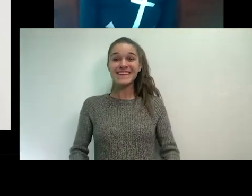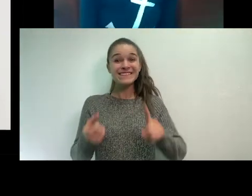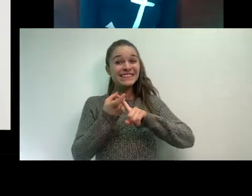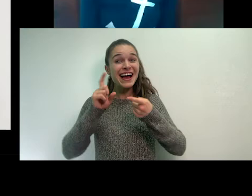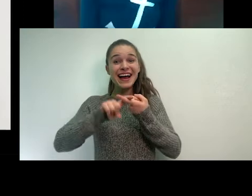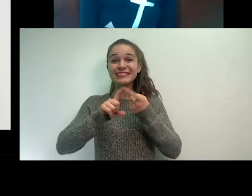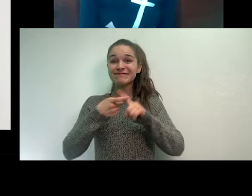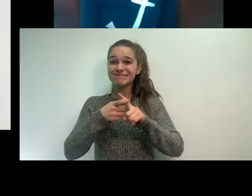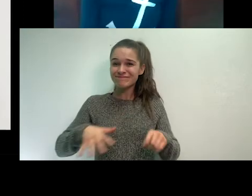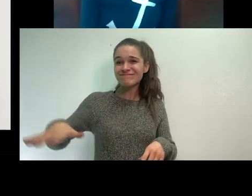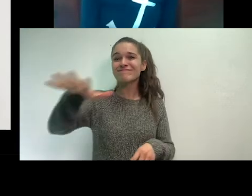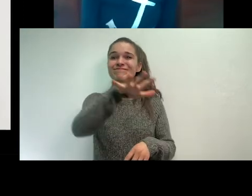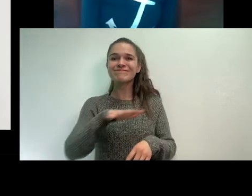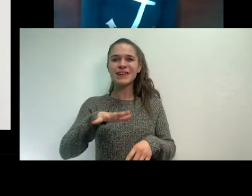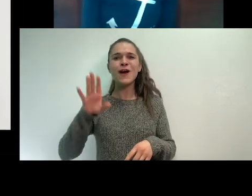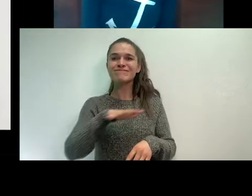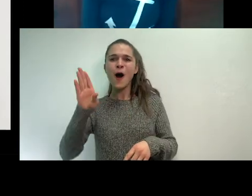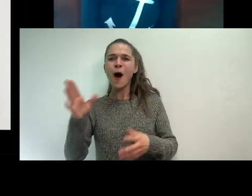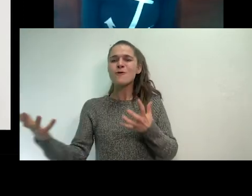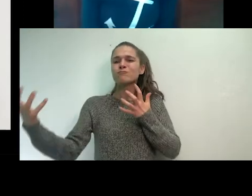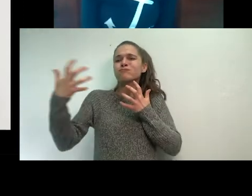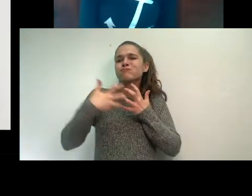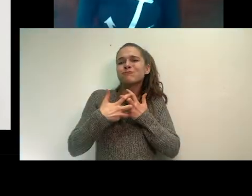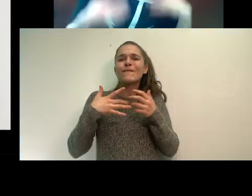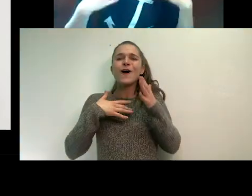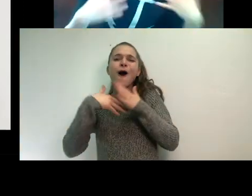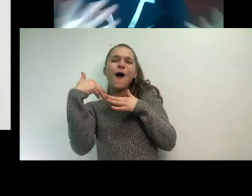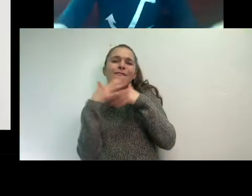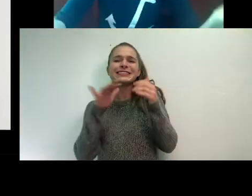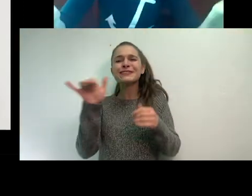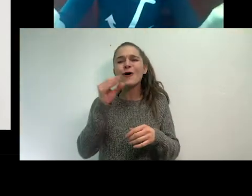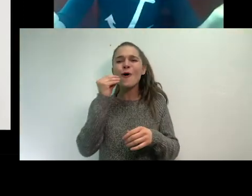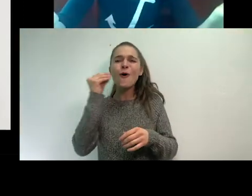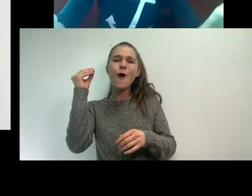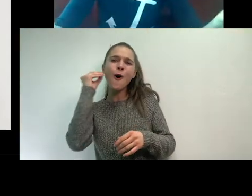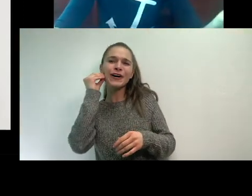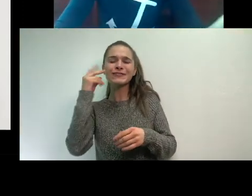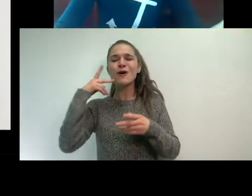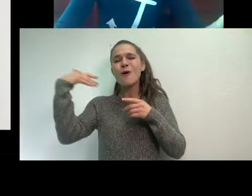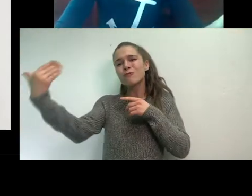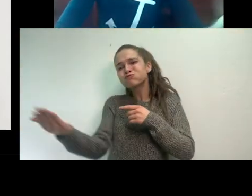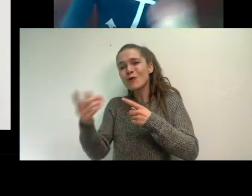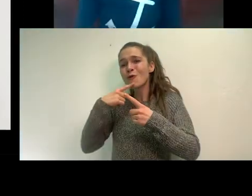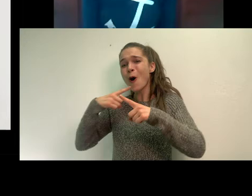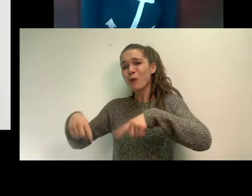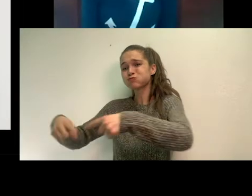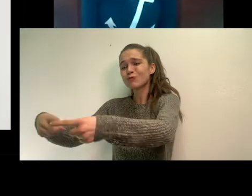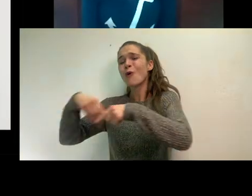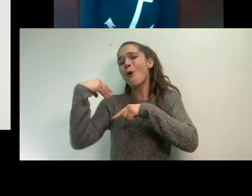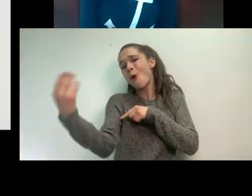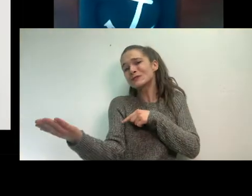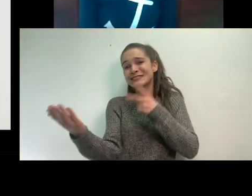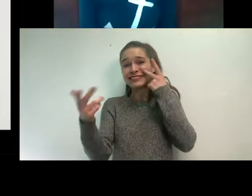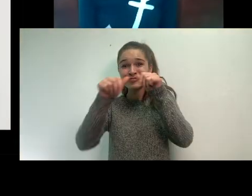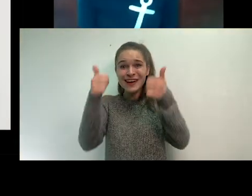you feel at home. Welcome! We rolled out the red carpet for you. And